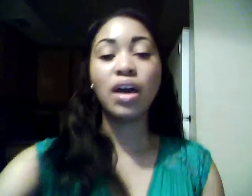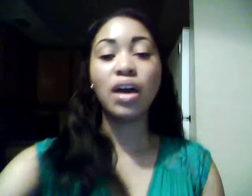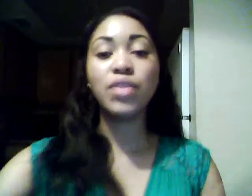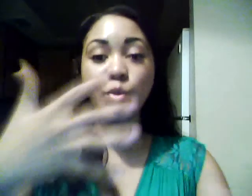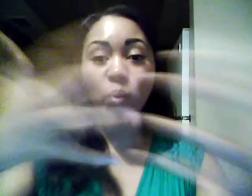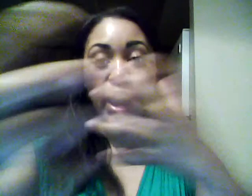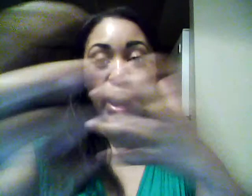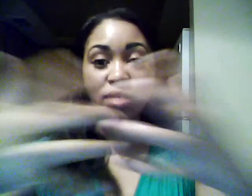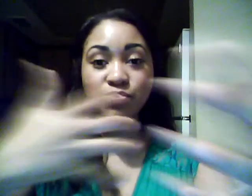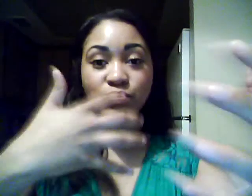And then gray.